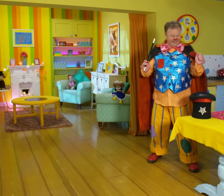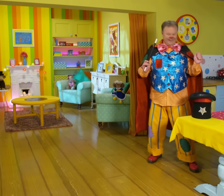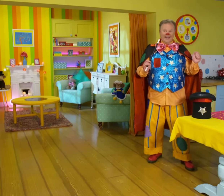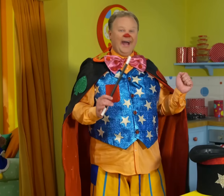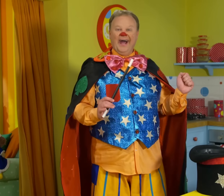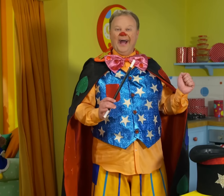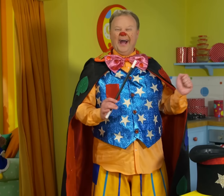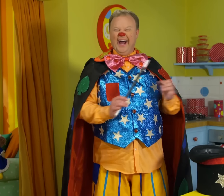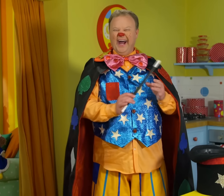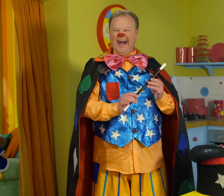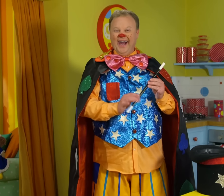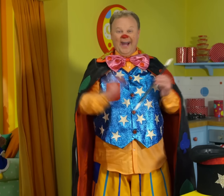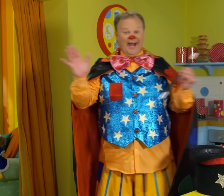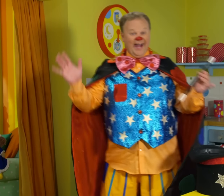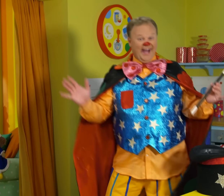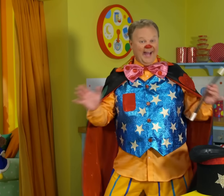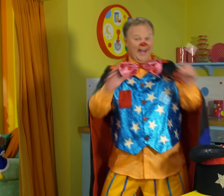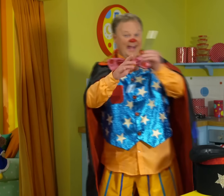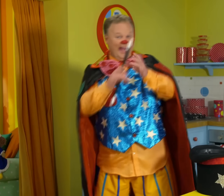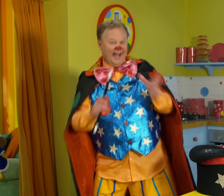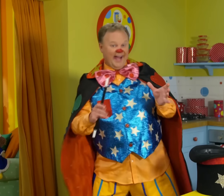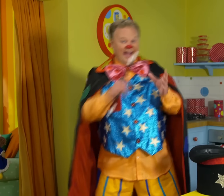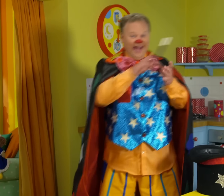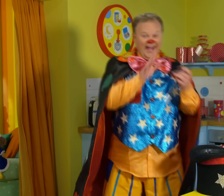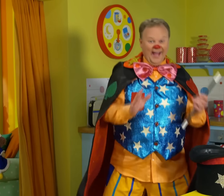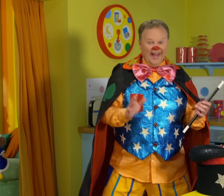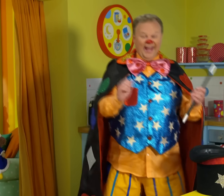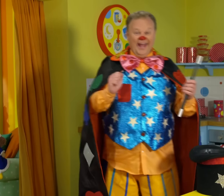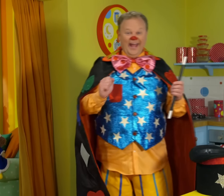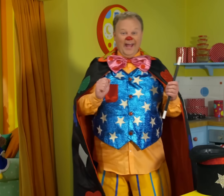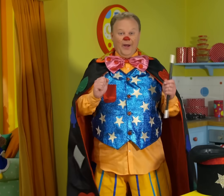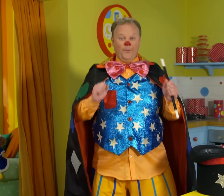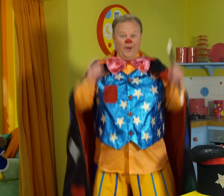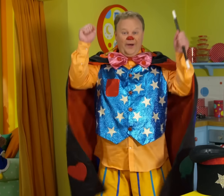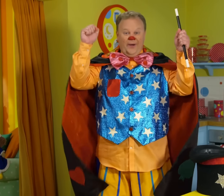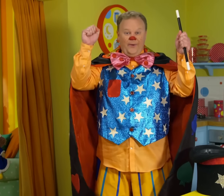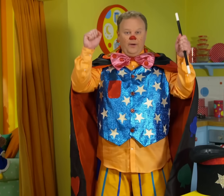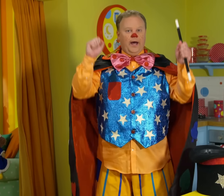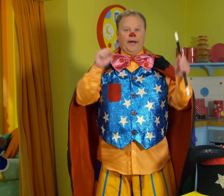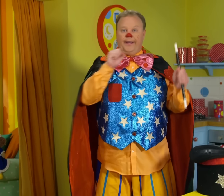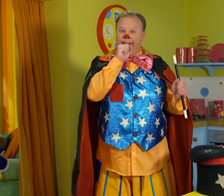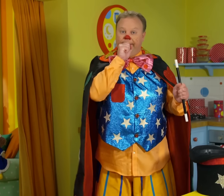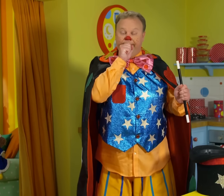We're all very excited to see your magic tricks, Mr. Tumble. Woohoo!